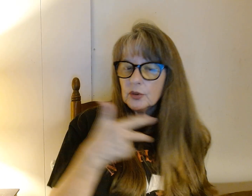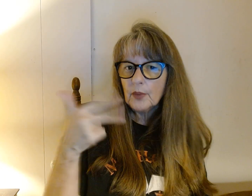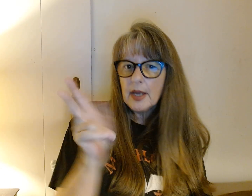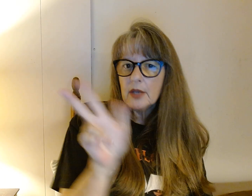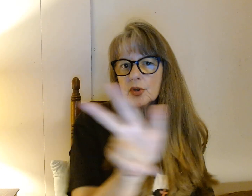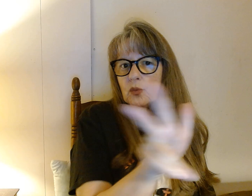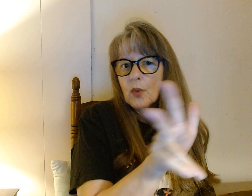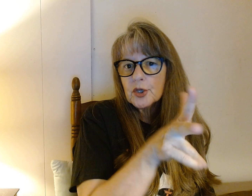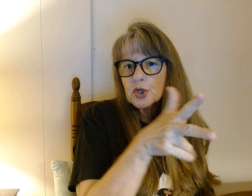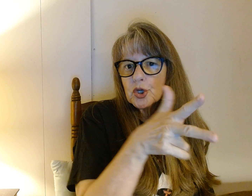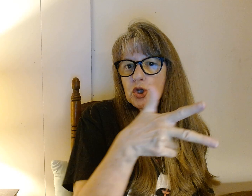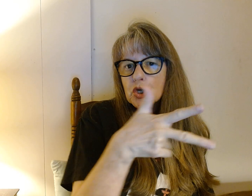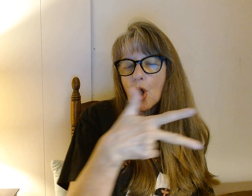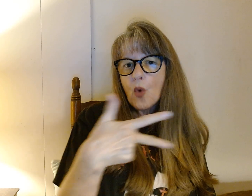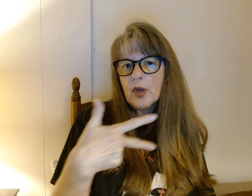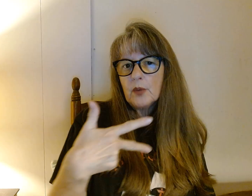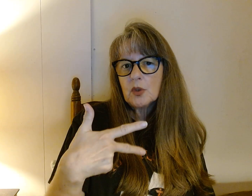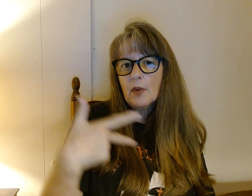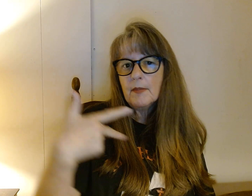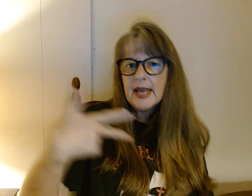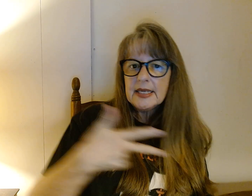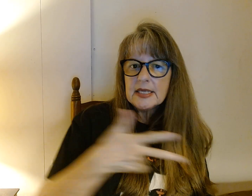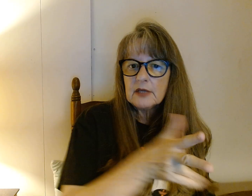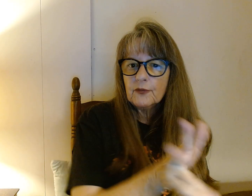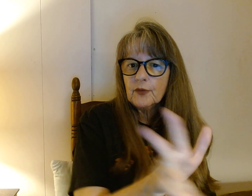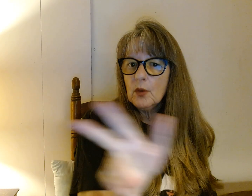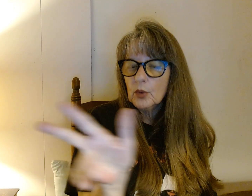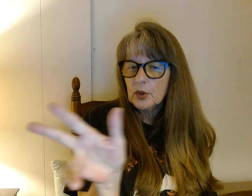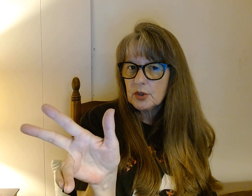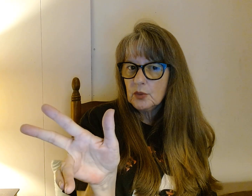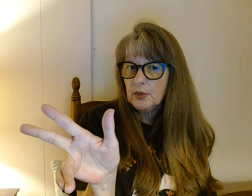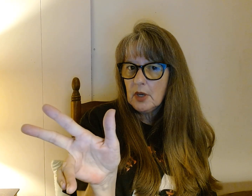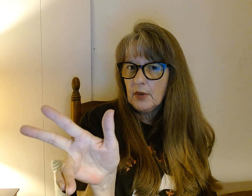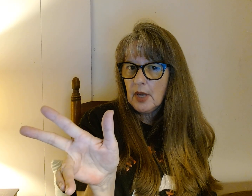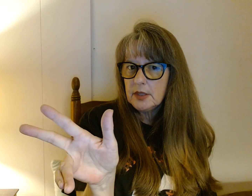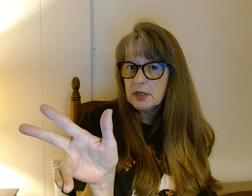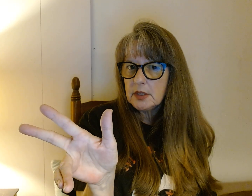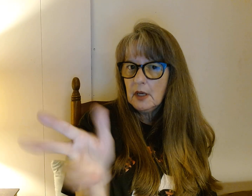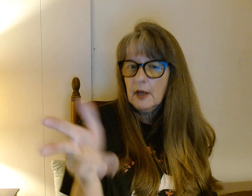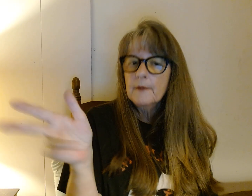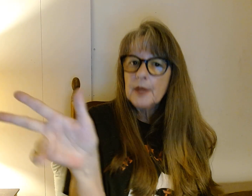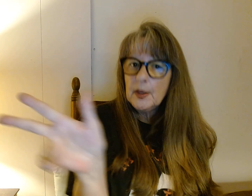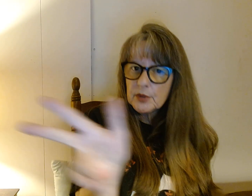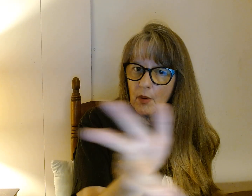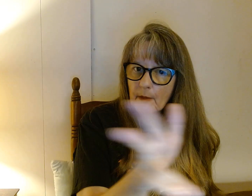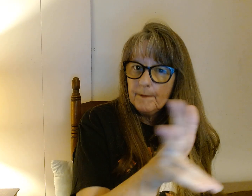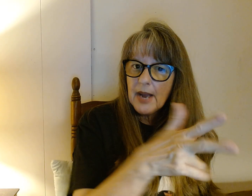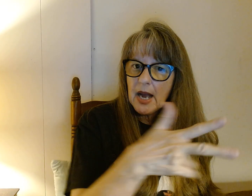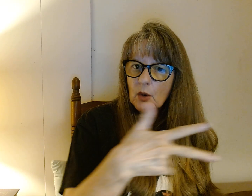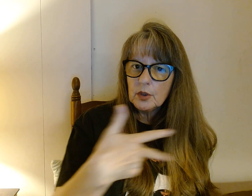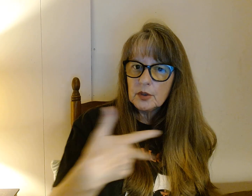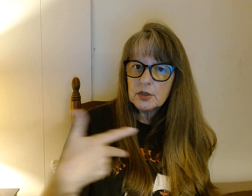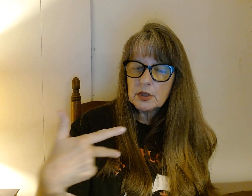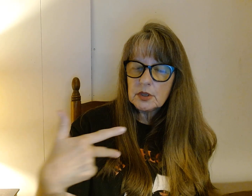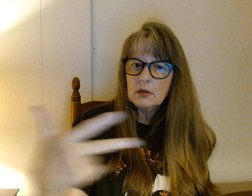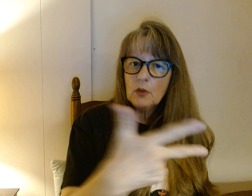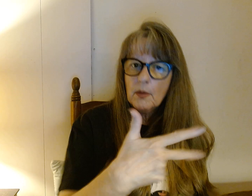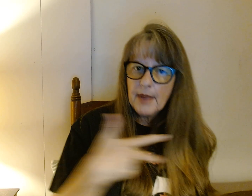around. So you want to show that he was going, instead of frontwards doing donuts, he was going backwards